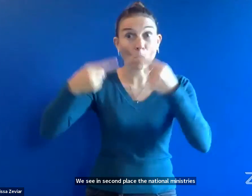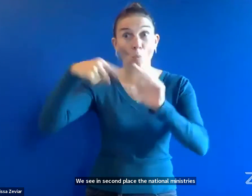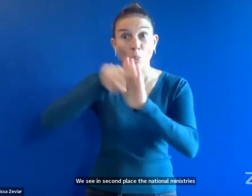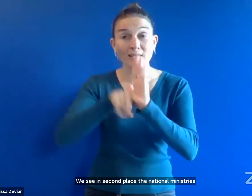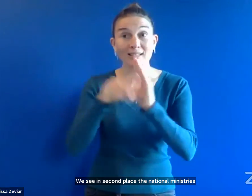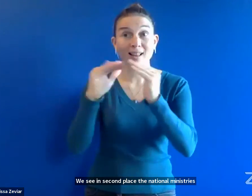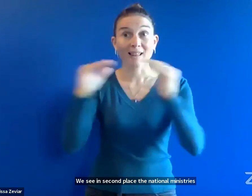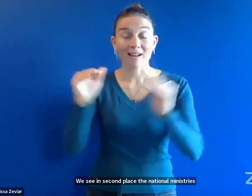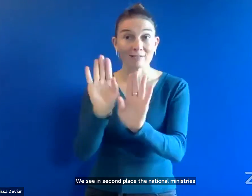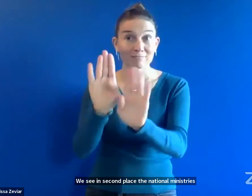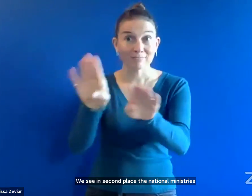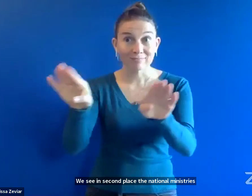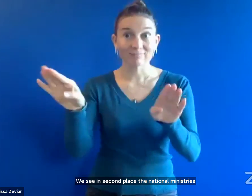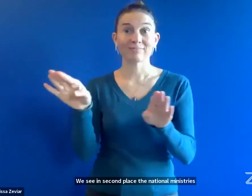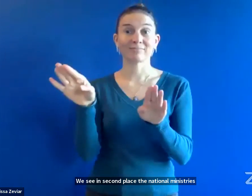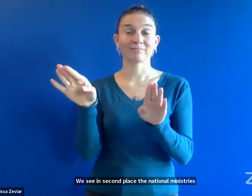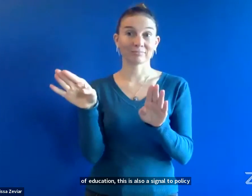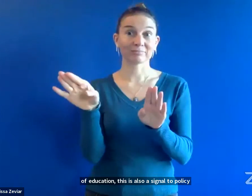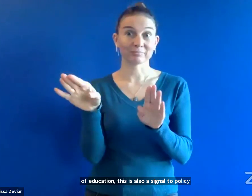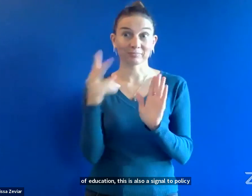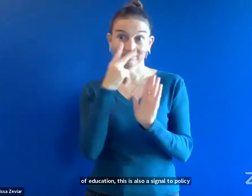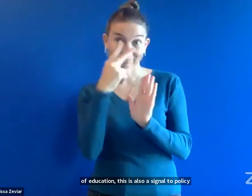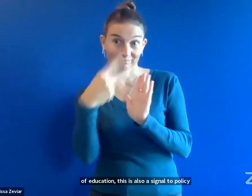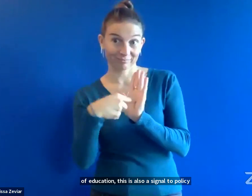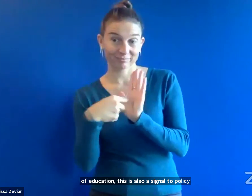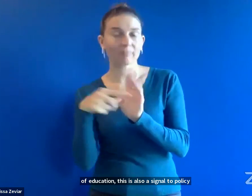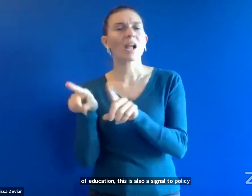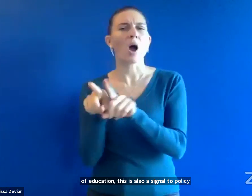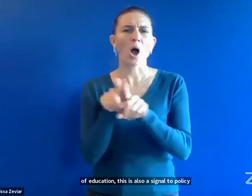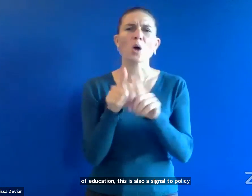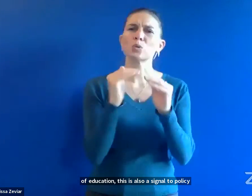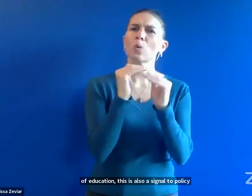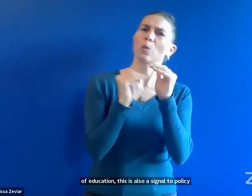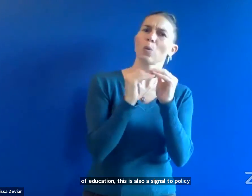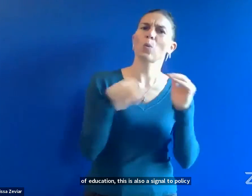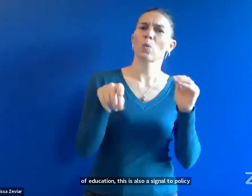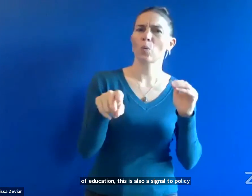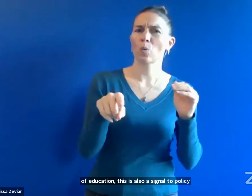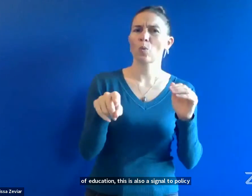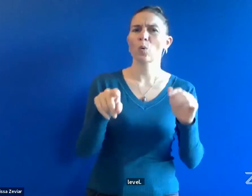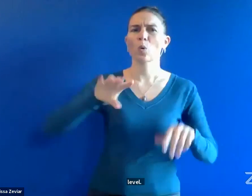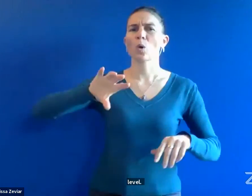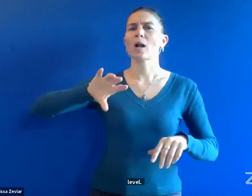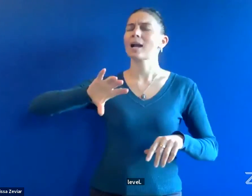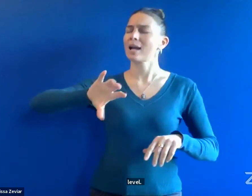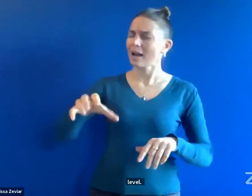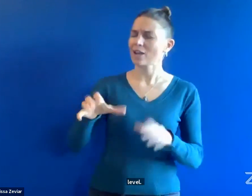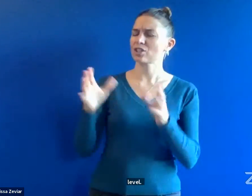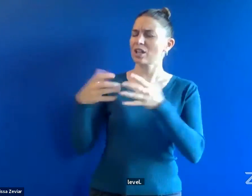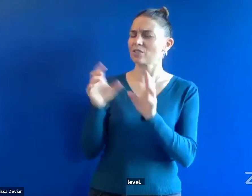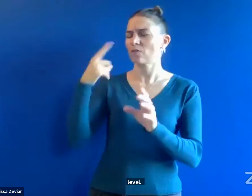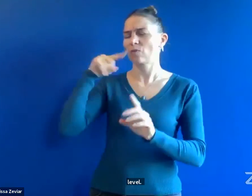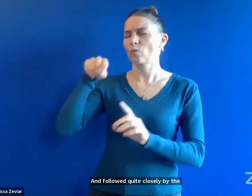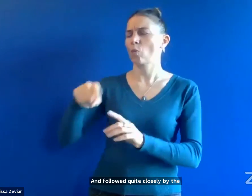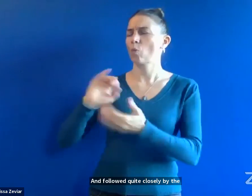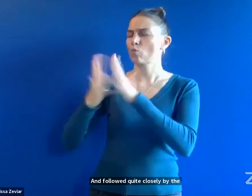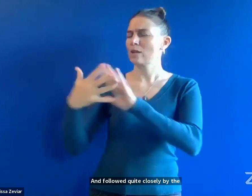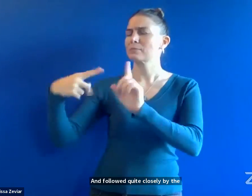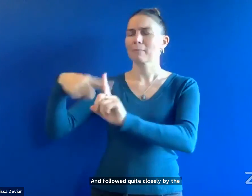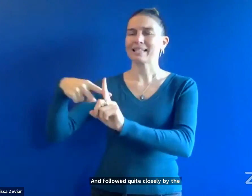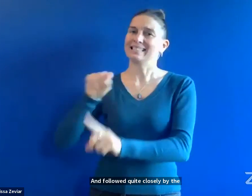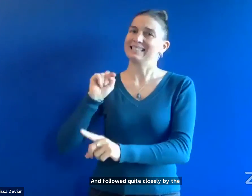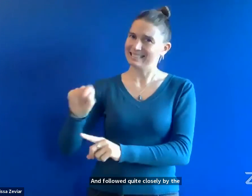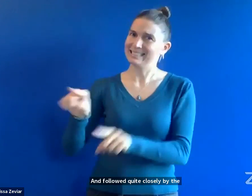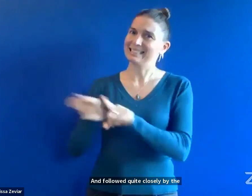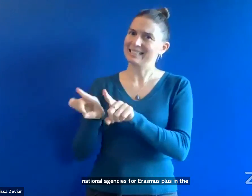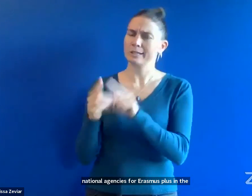followed quite closely by the national agencies for Erasmus Plus in the different countries. So it